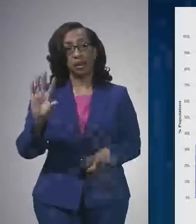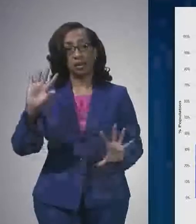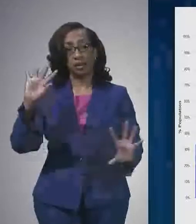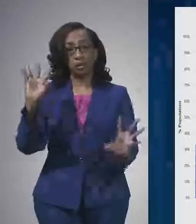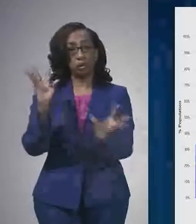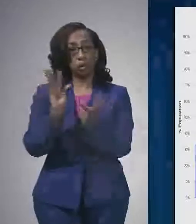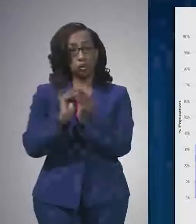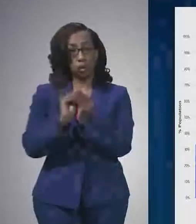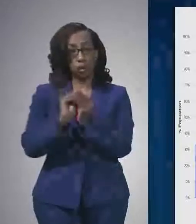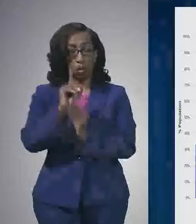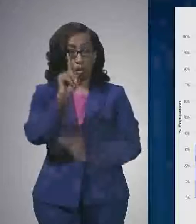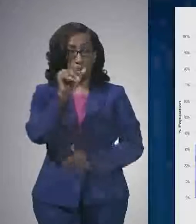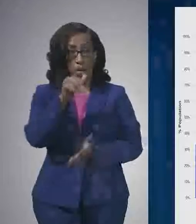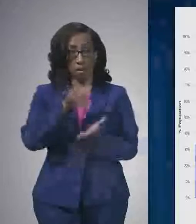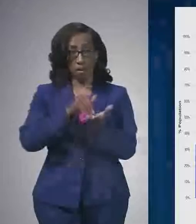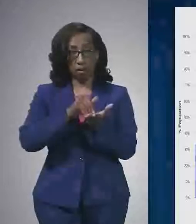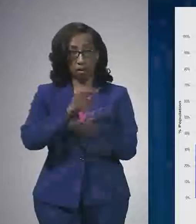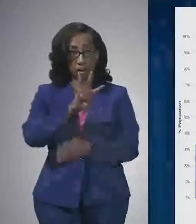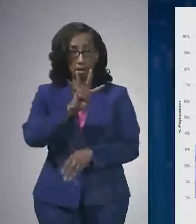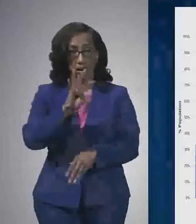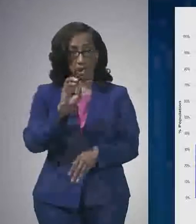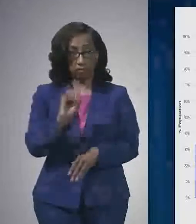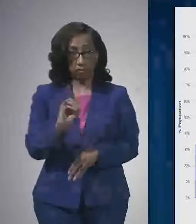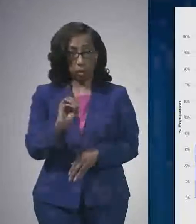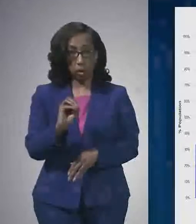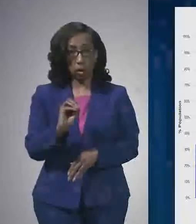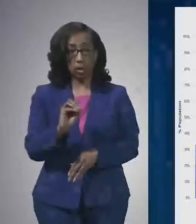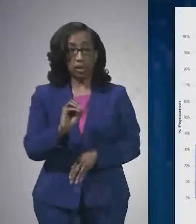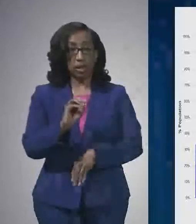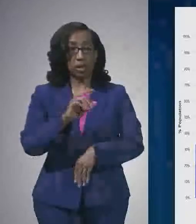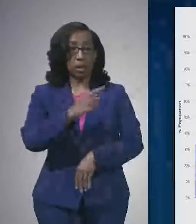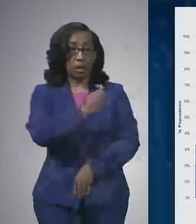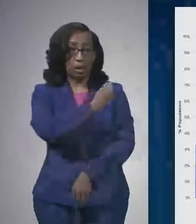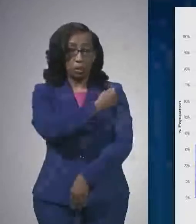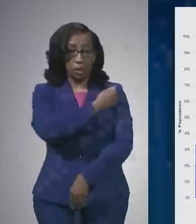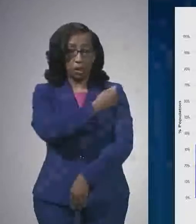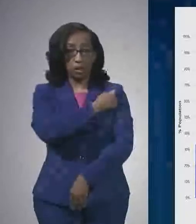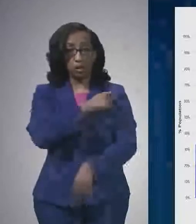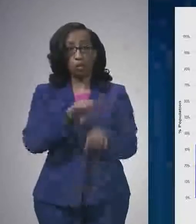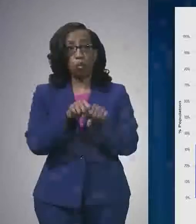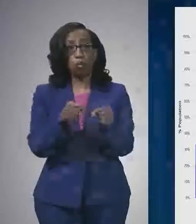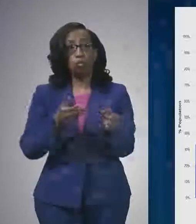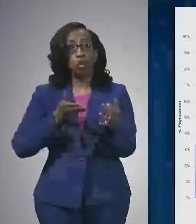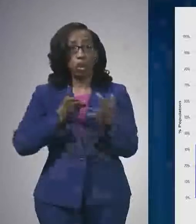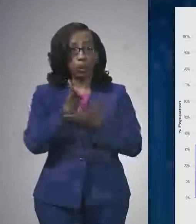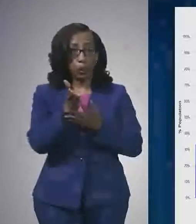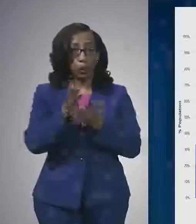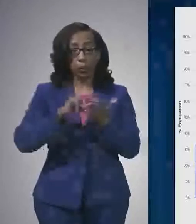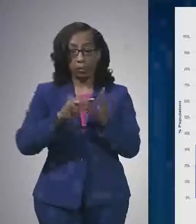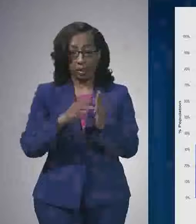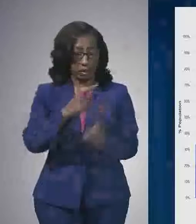of 1,040 vaccine breakthrough cases identified to date.